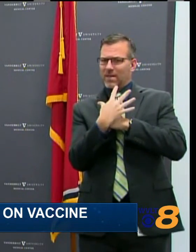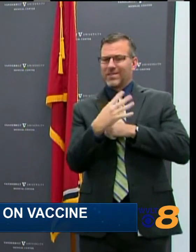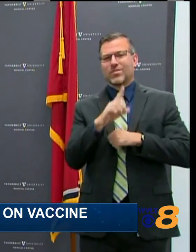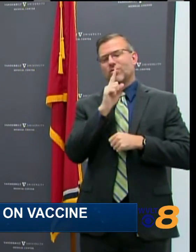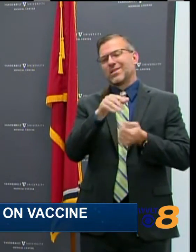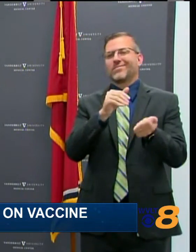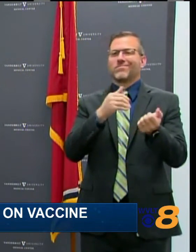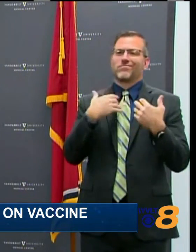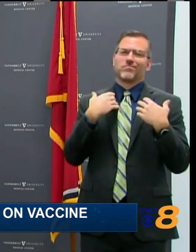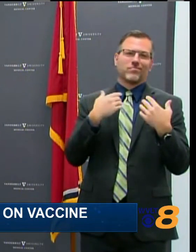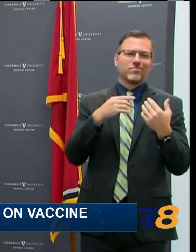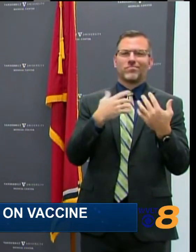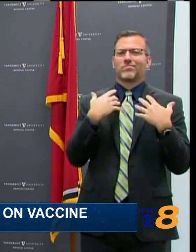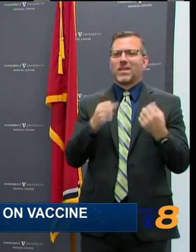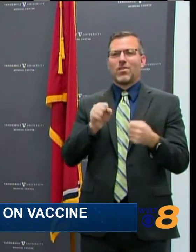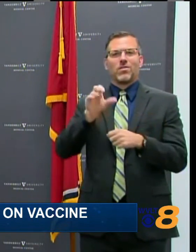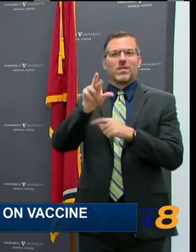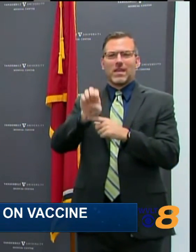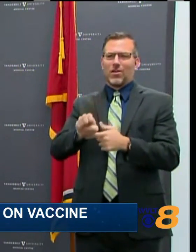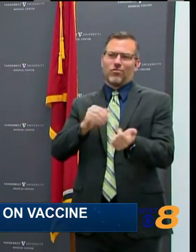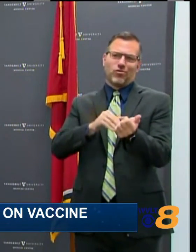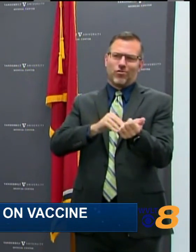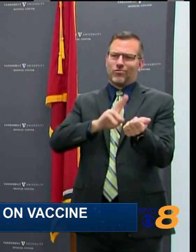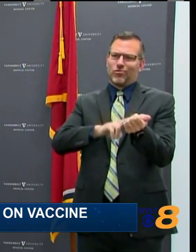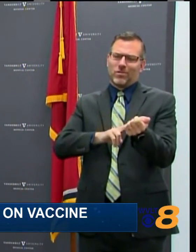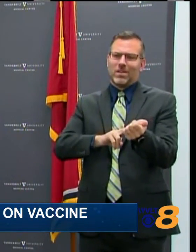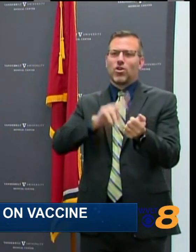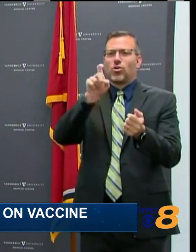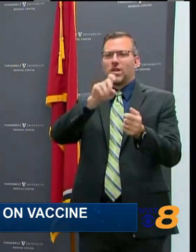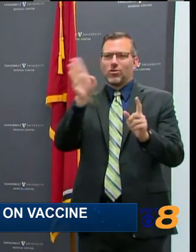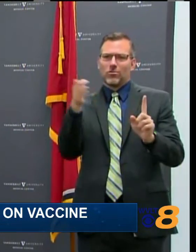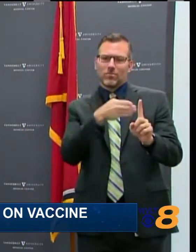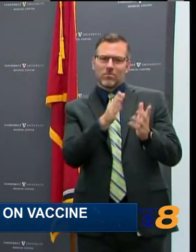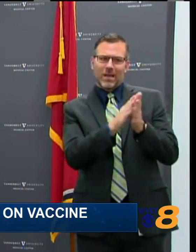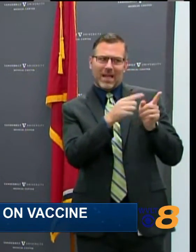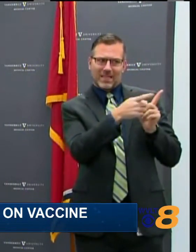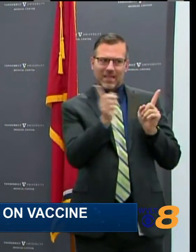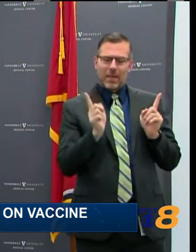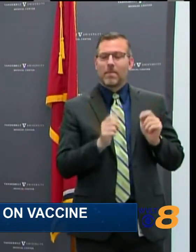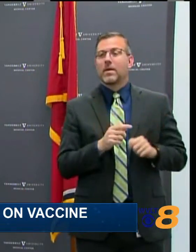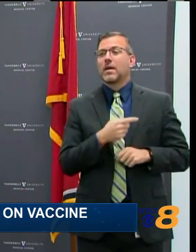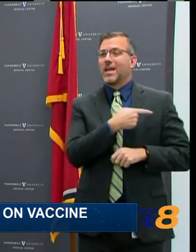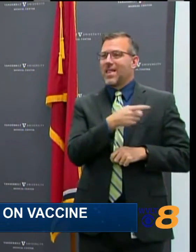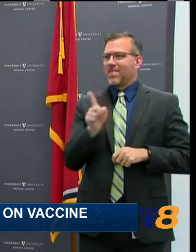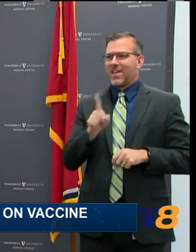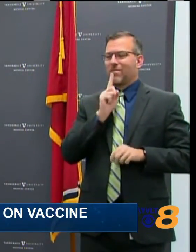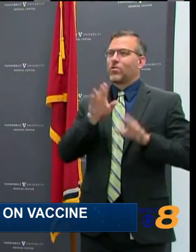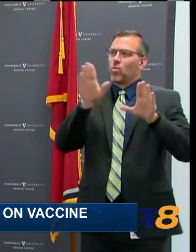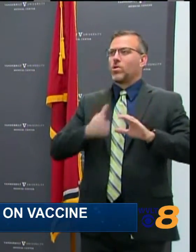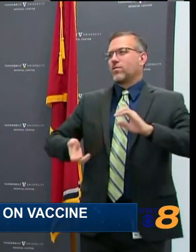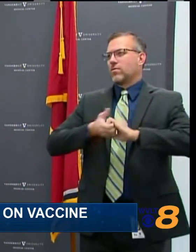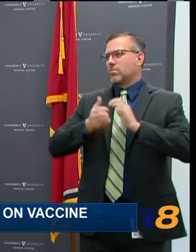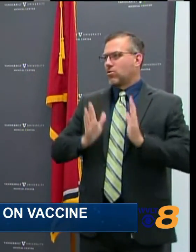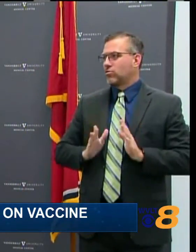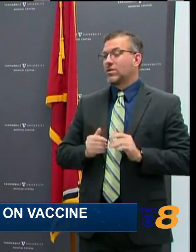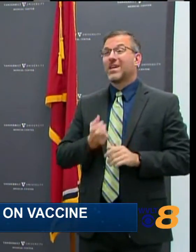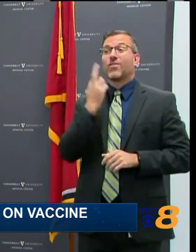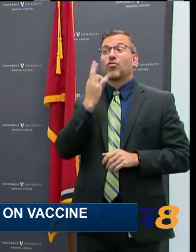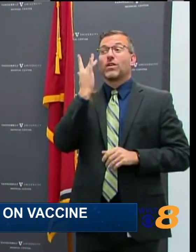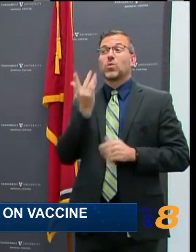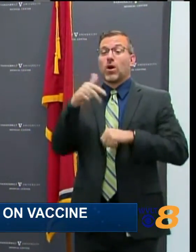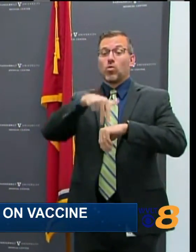ones that need to be used. And let me just say, they've been tremendous partners. One of the reasons we're right here at